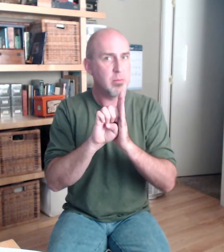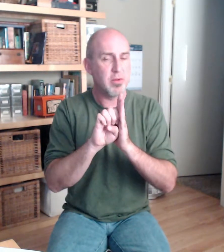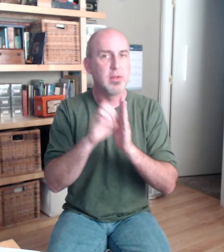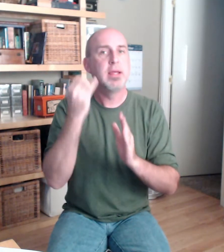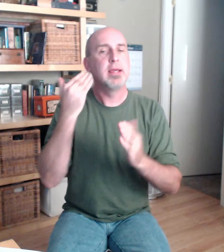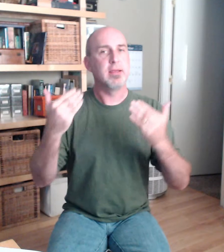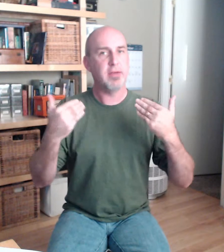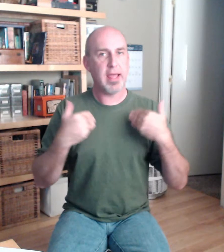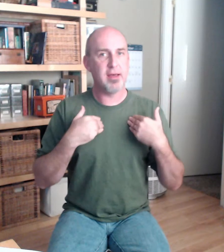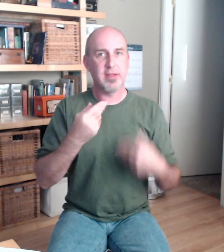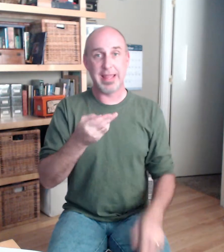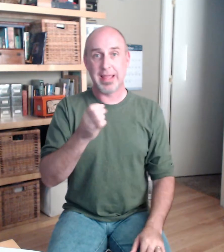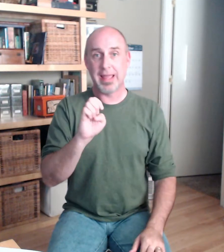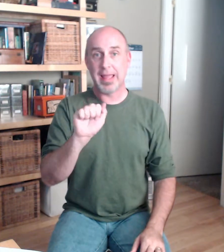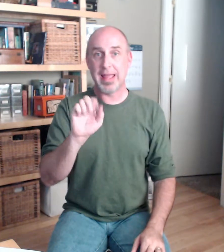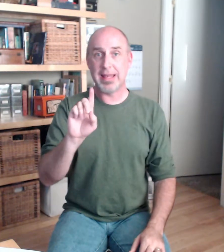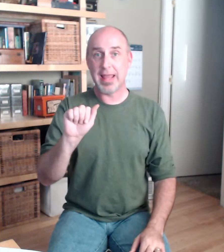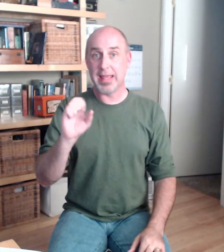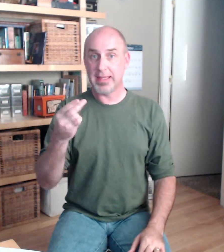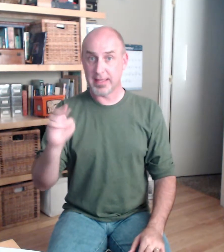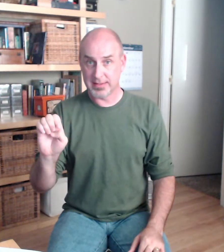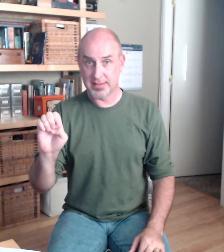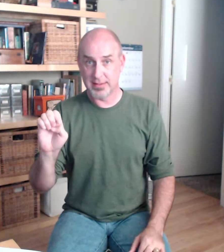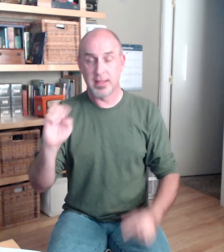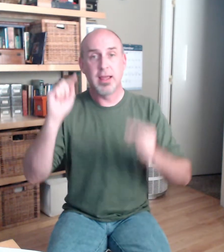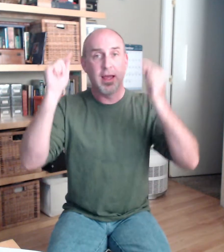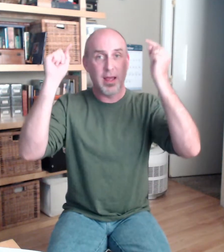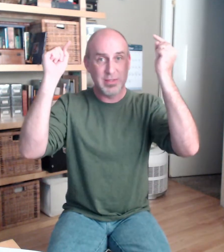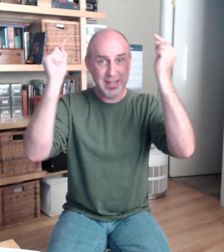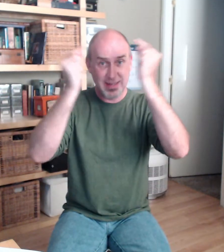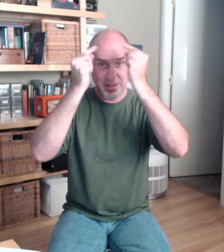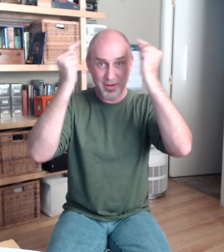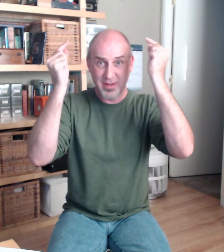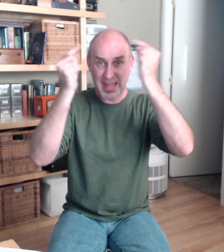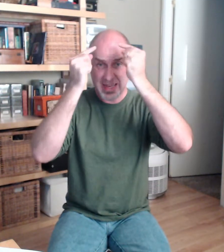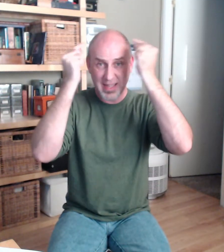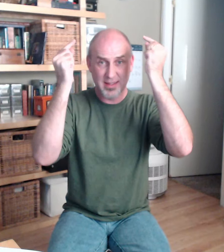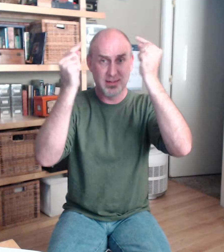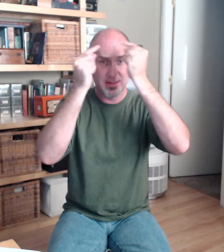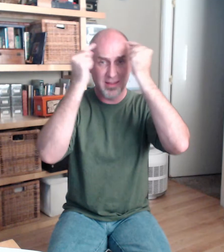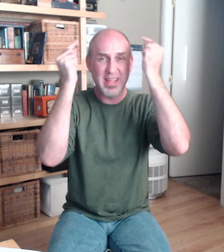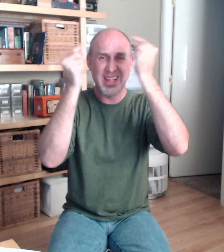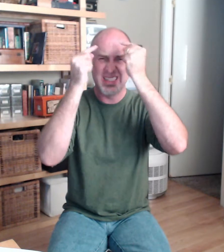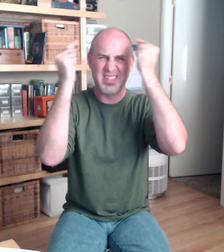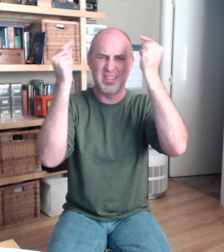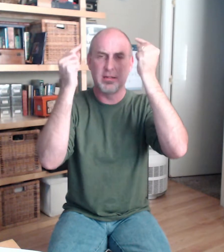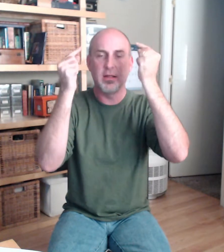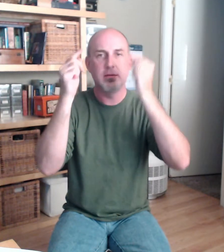example, if I have a headache, I would sign here, headache, like I have a headache, in